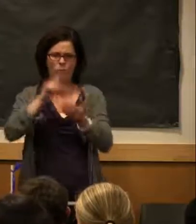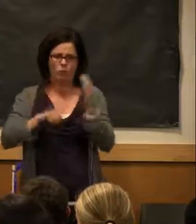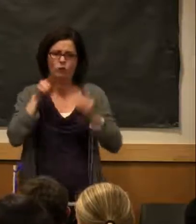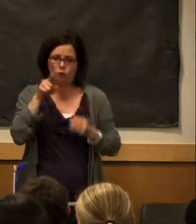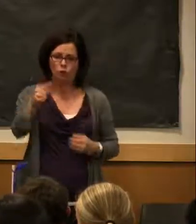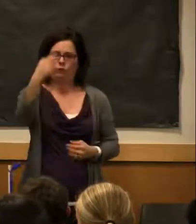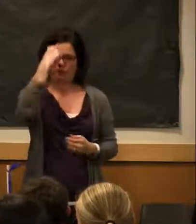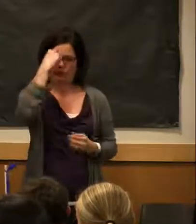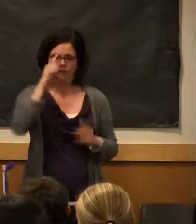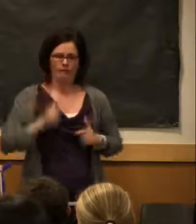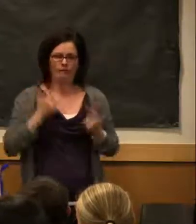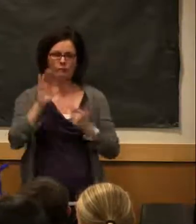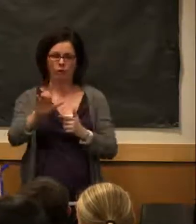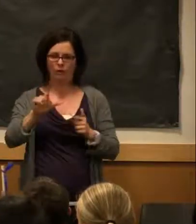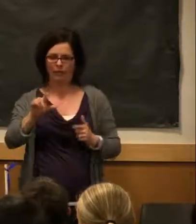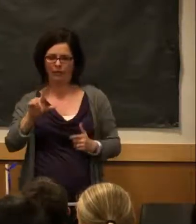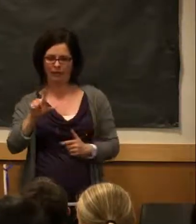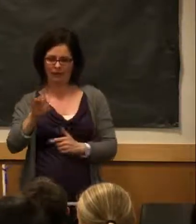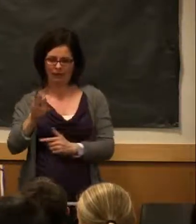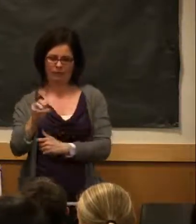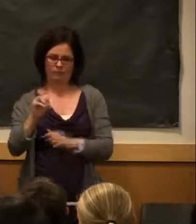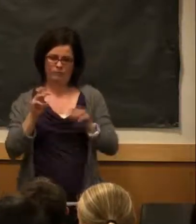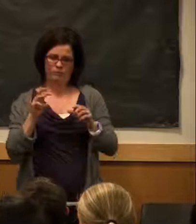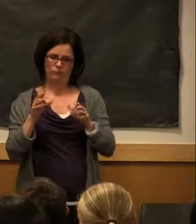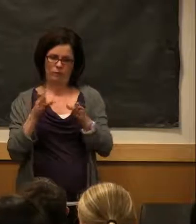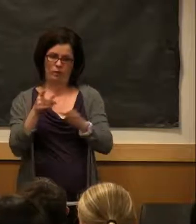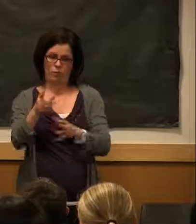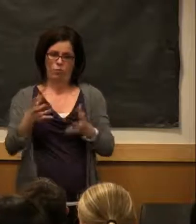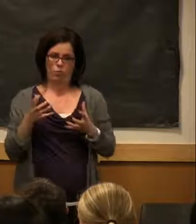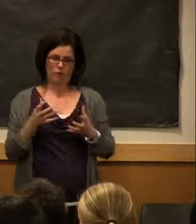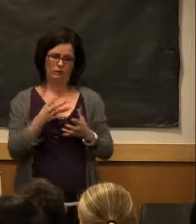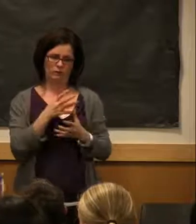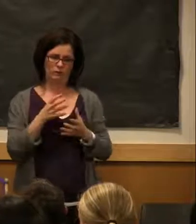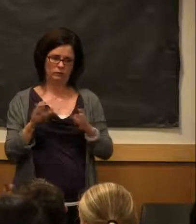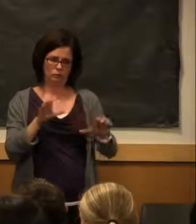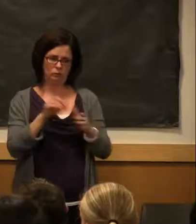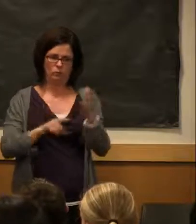your life the way you want to live it and do it the way you want to do it.